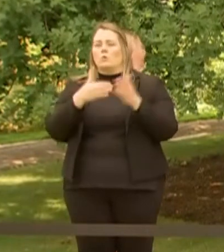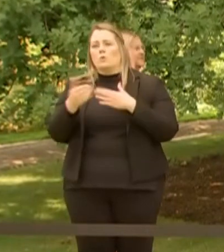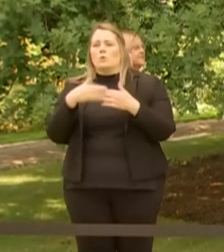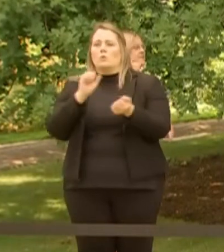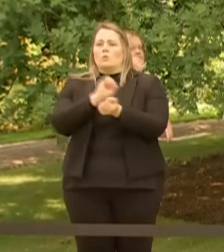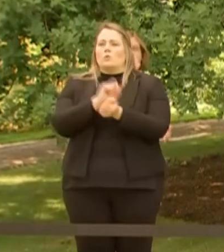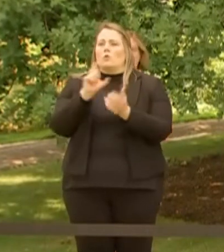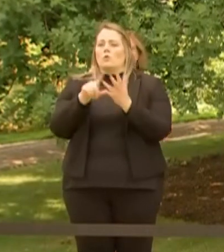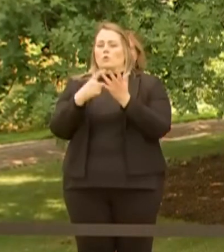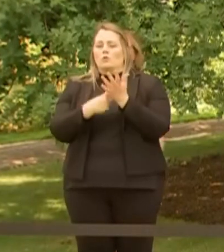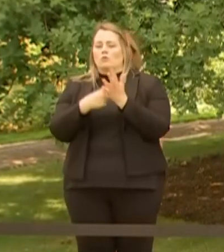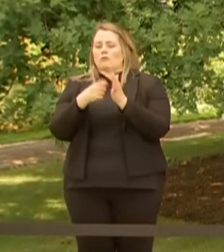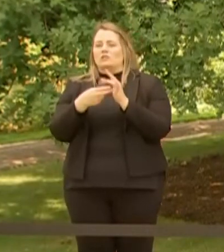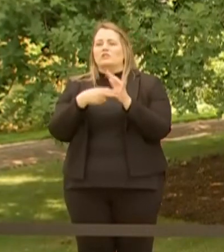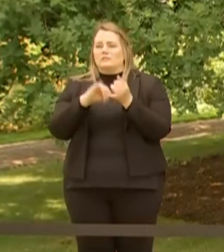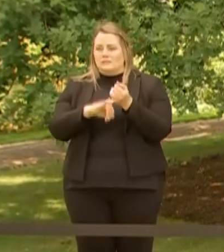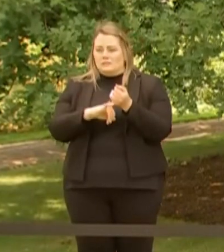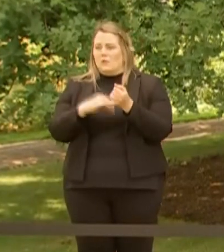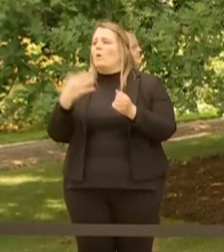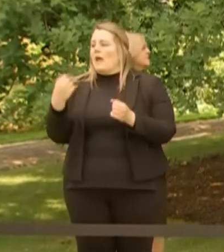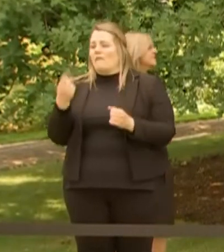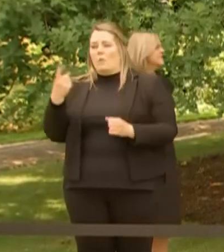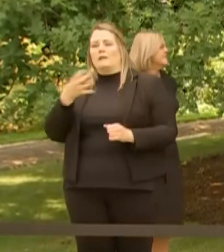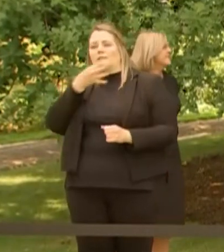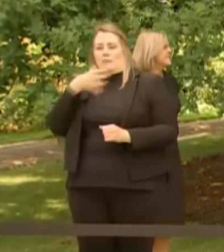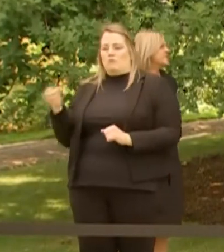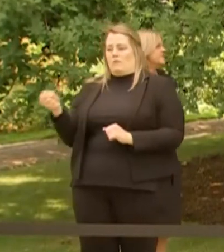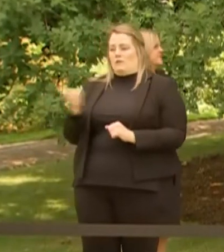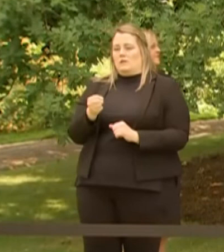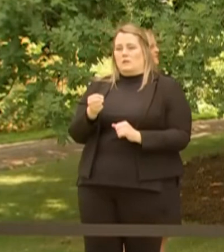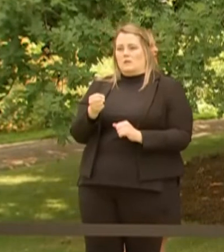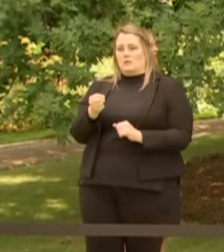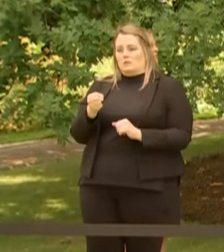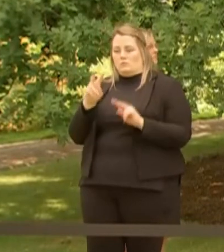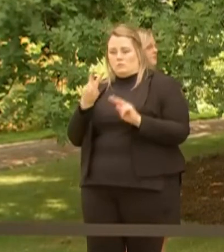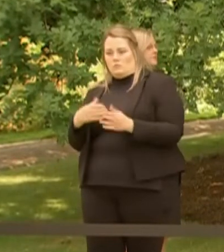There's an acting Corrections Commissioner, and that'll be at least till